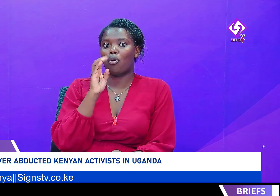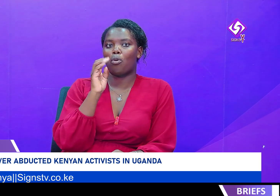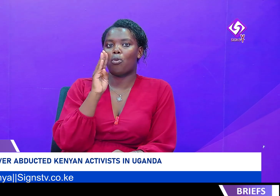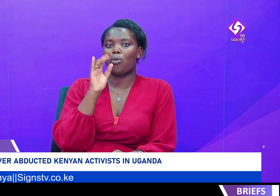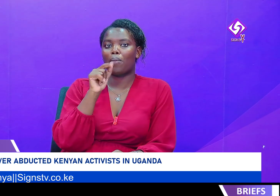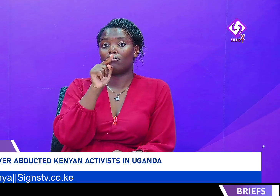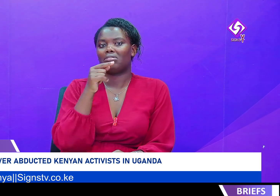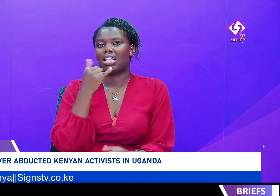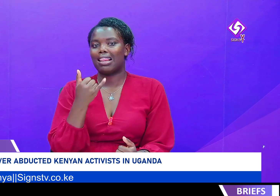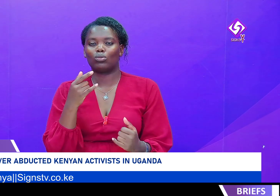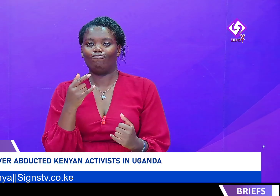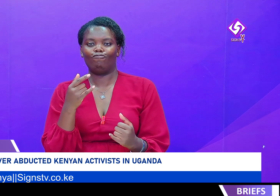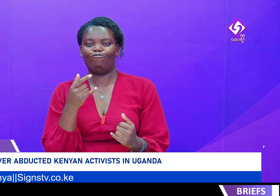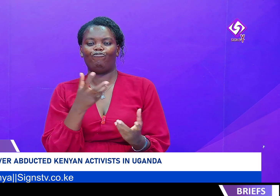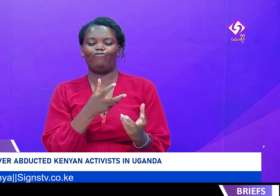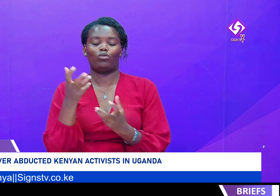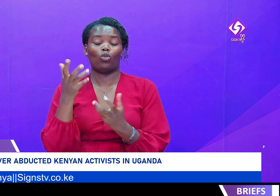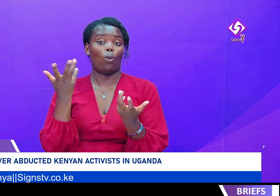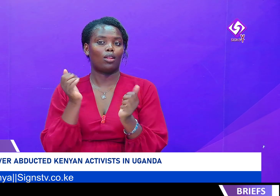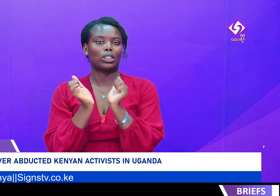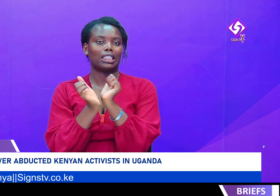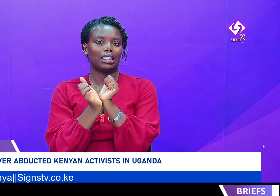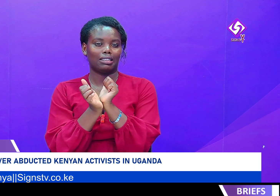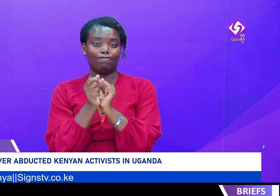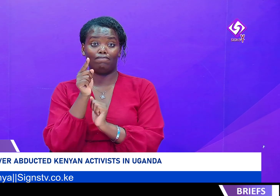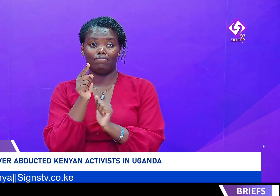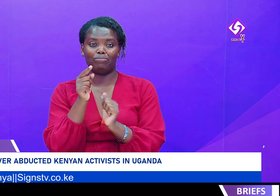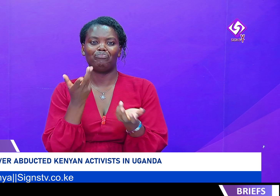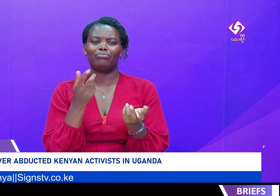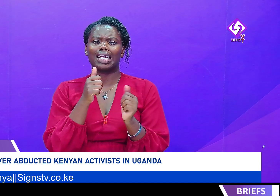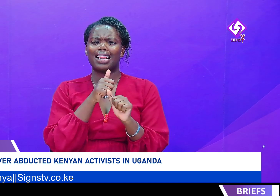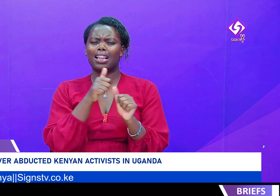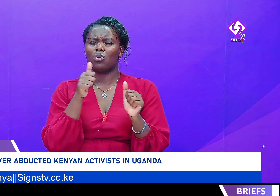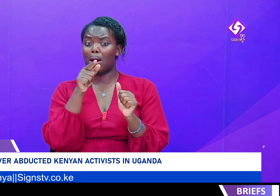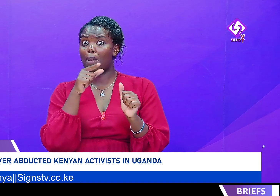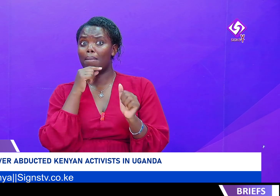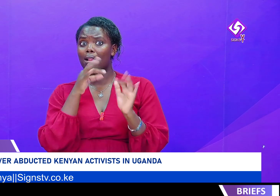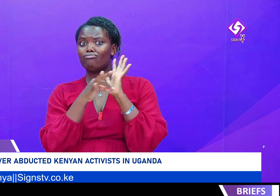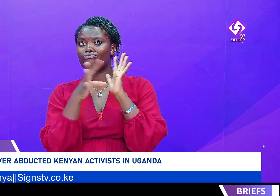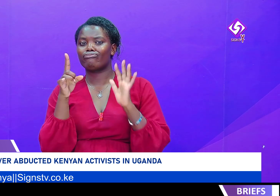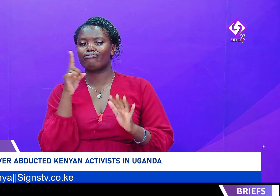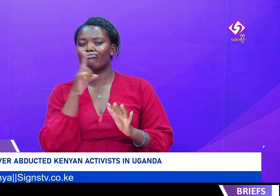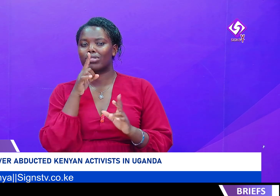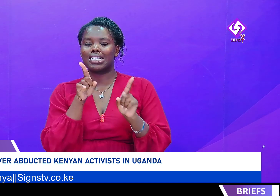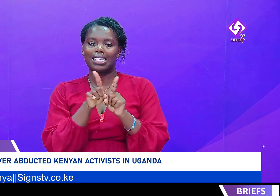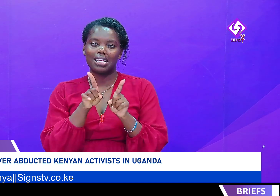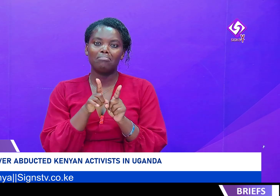opposition presidential candidate Bobi Wine were allegedly taken by security forces. Mr.